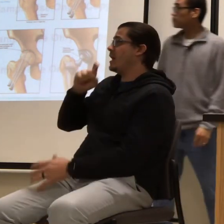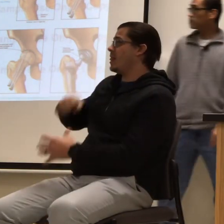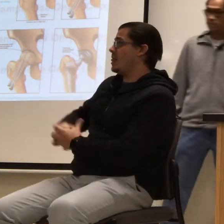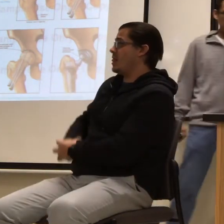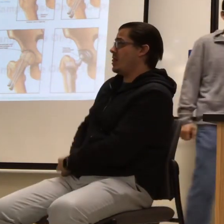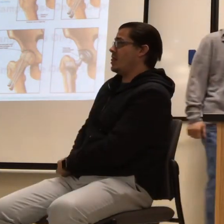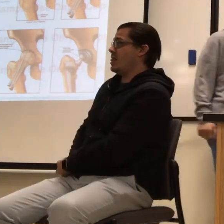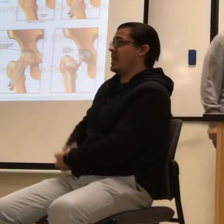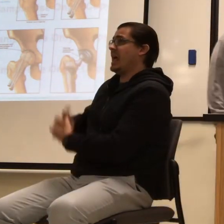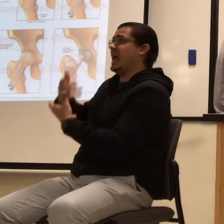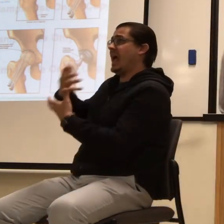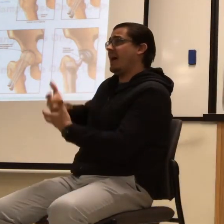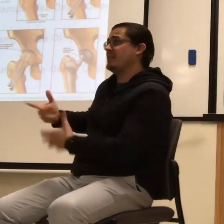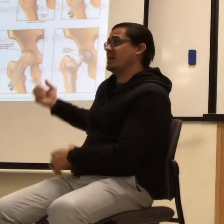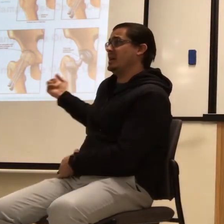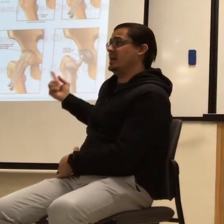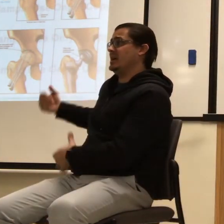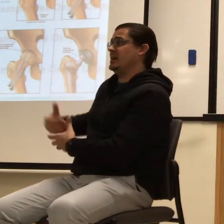So,